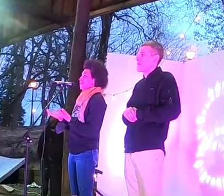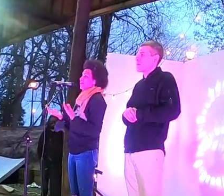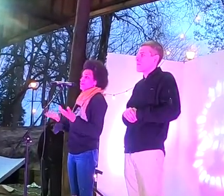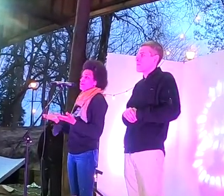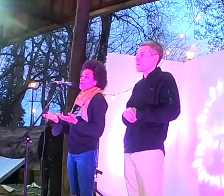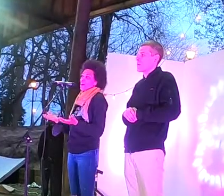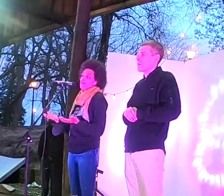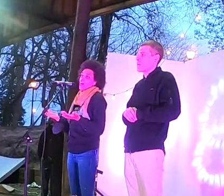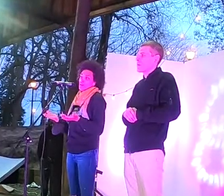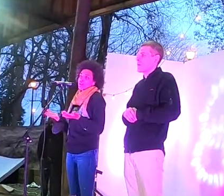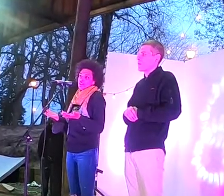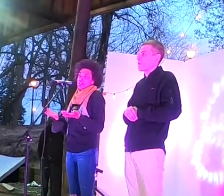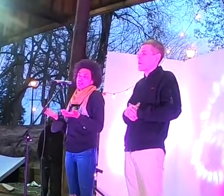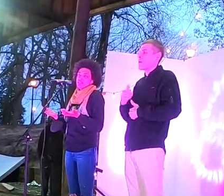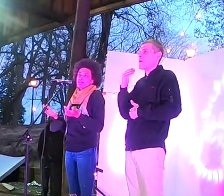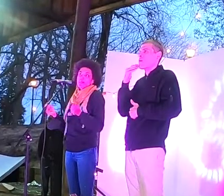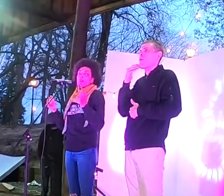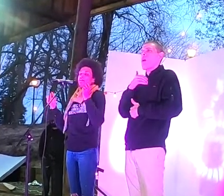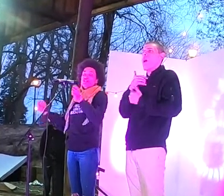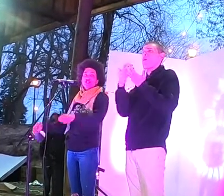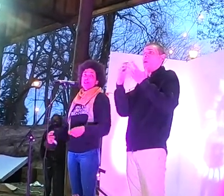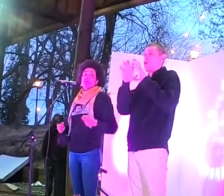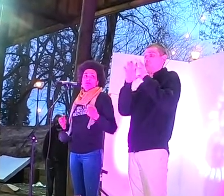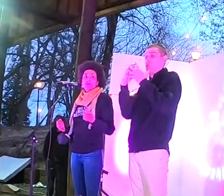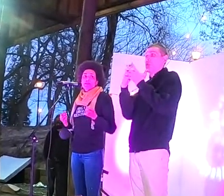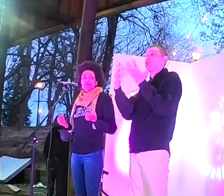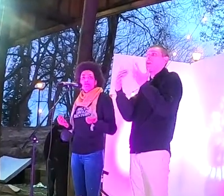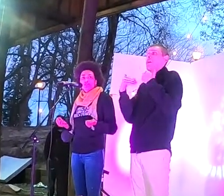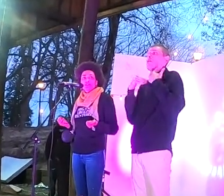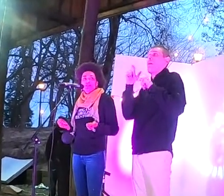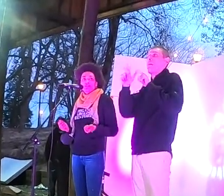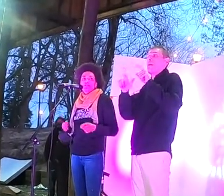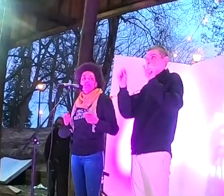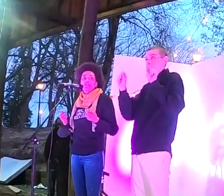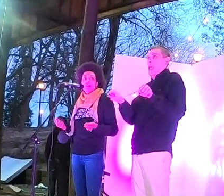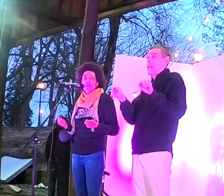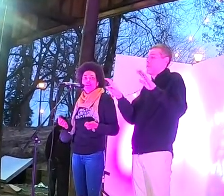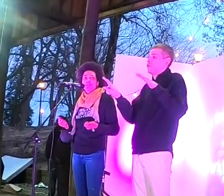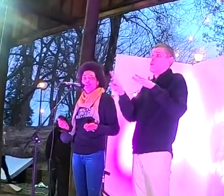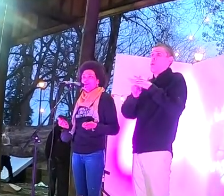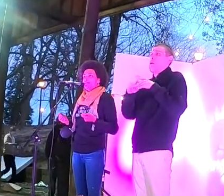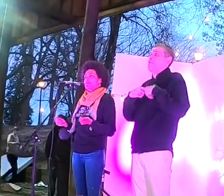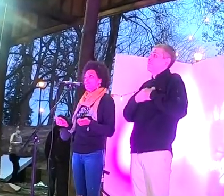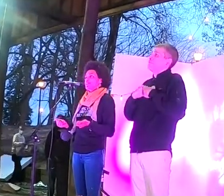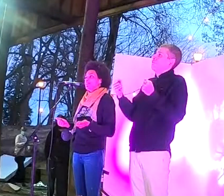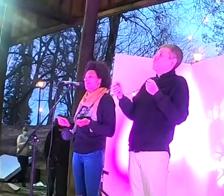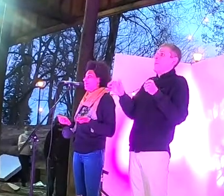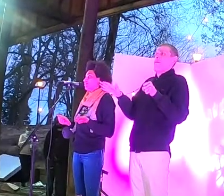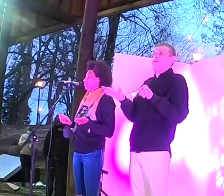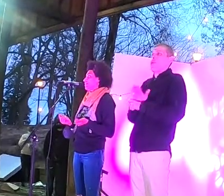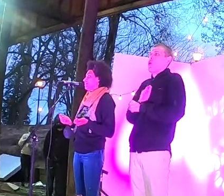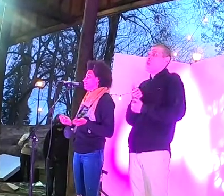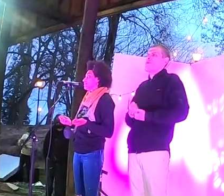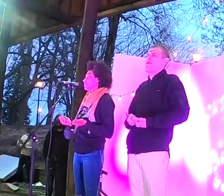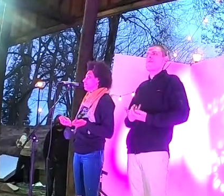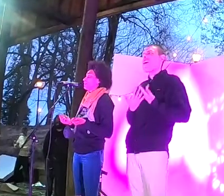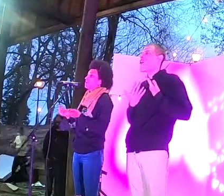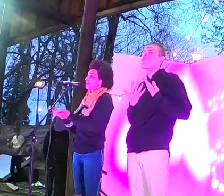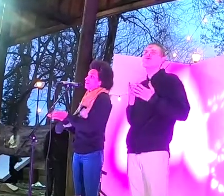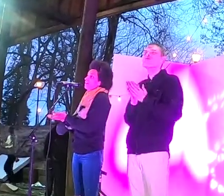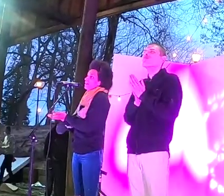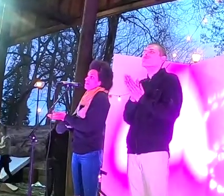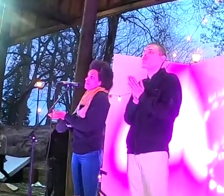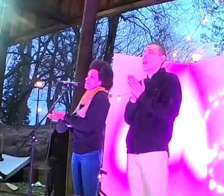where our youth have opportunities to show up with their full selves and their fire, and I envision that educators